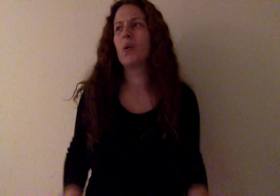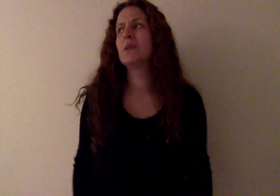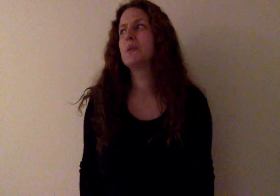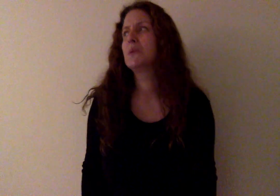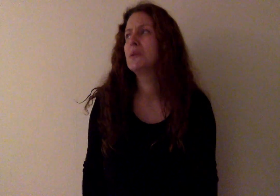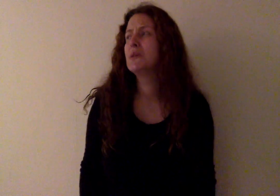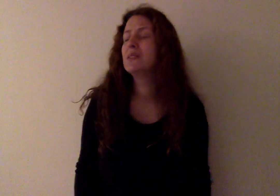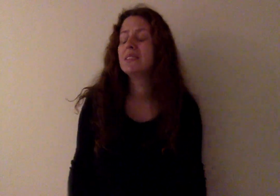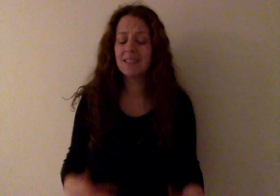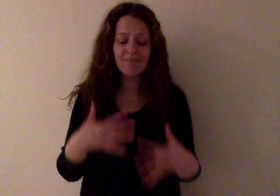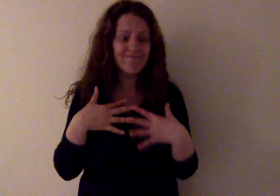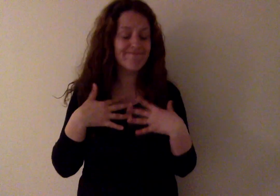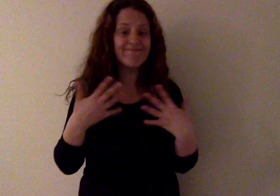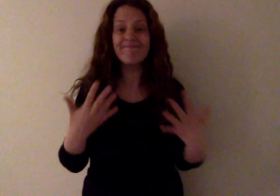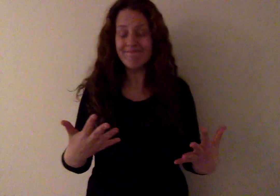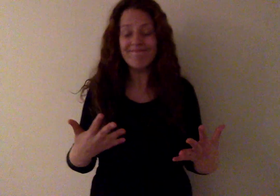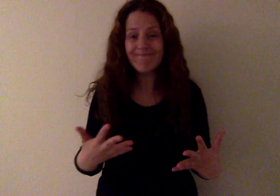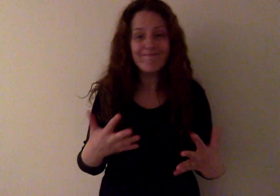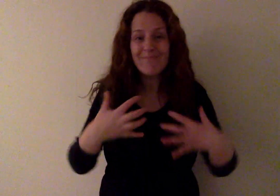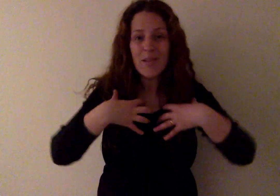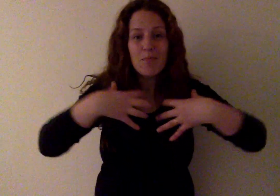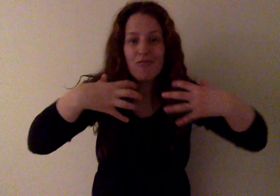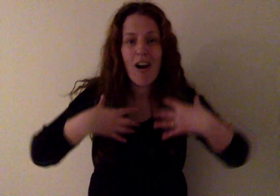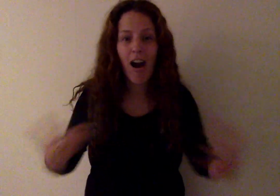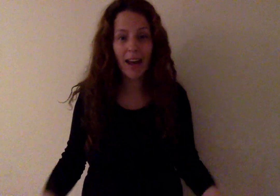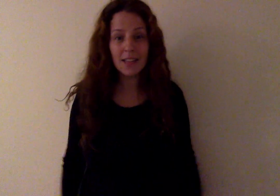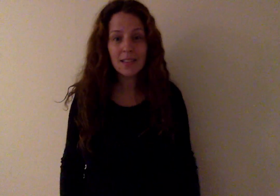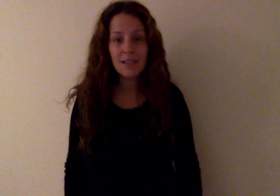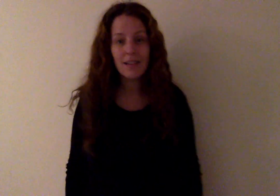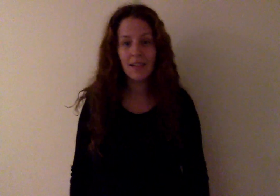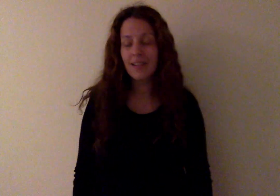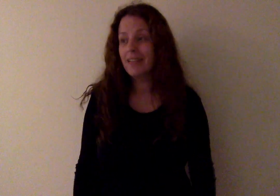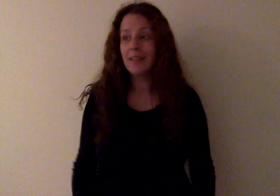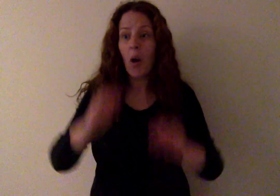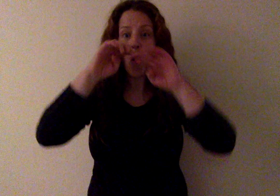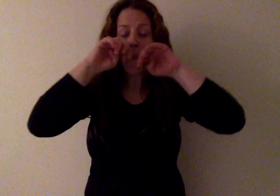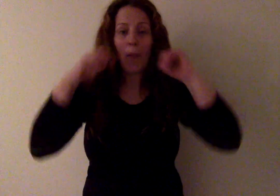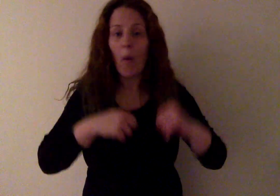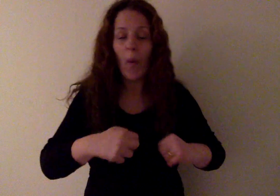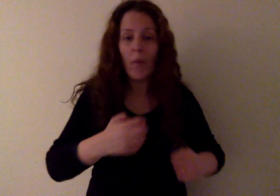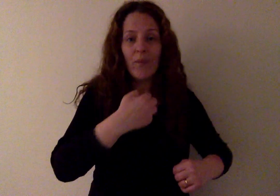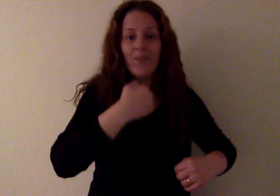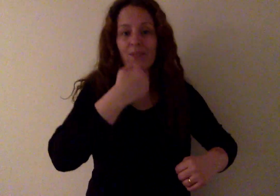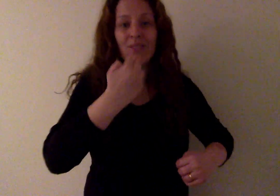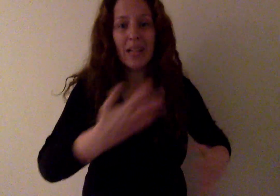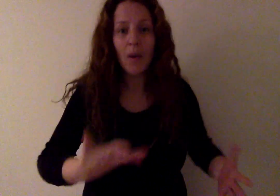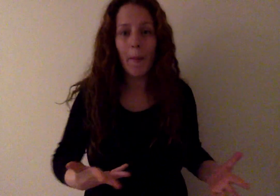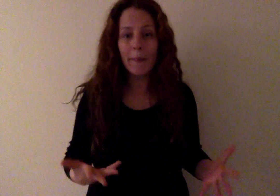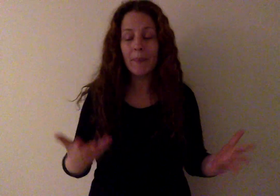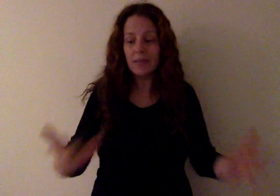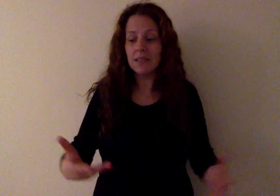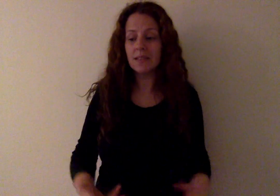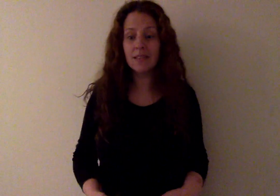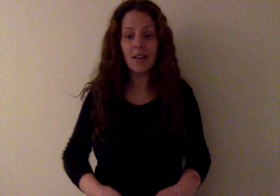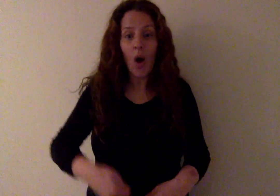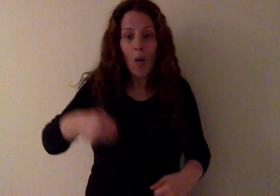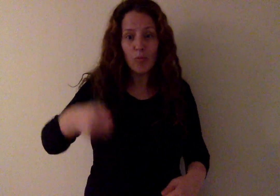It was small wonder then that he suddenly flung down his brush on the floor,